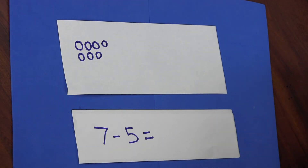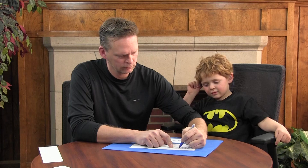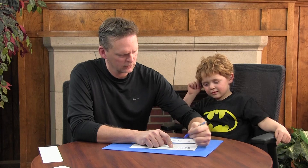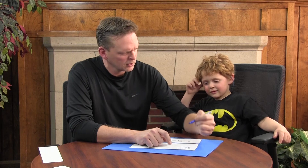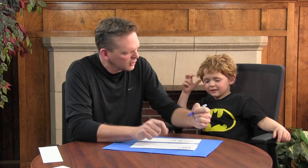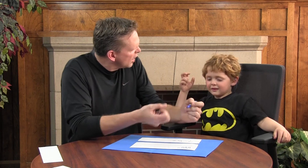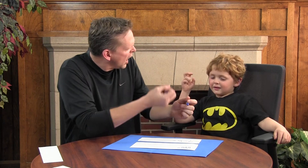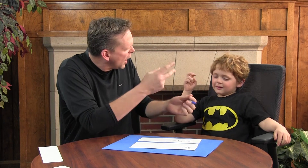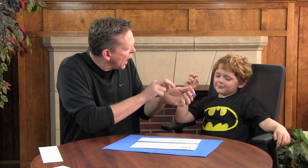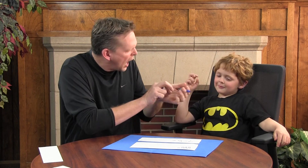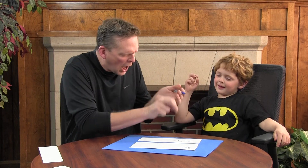Count how many?